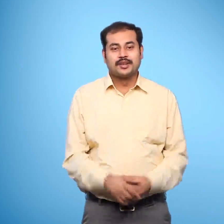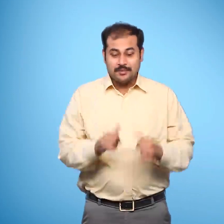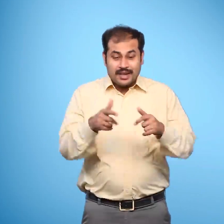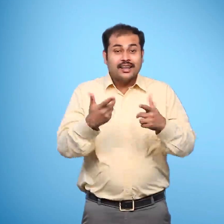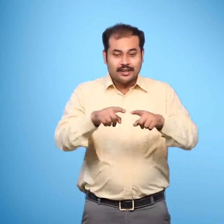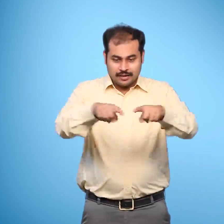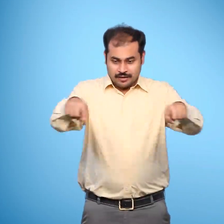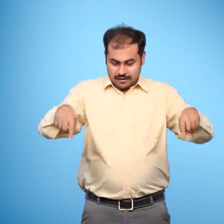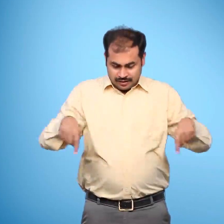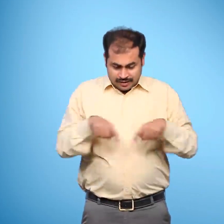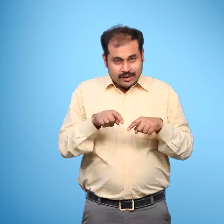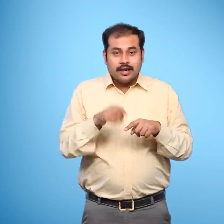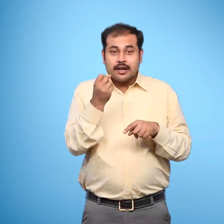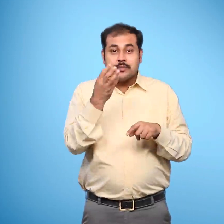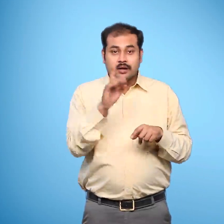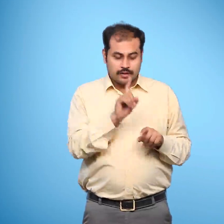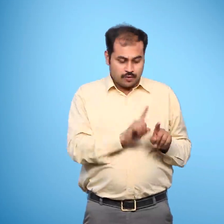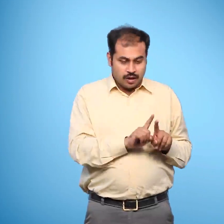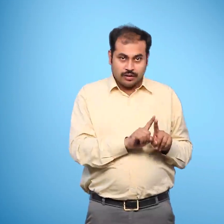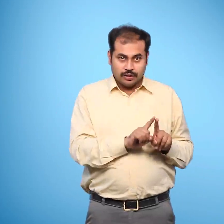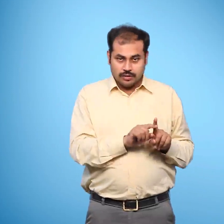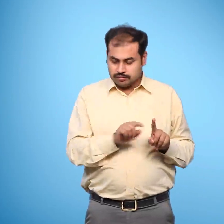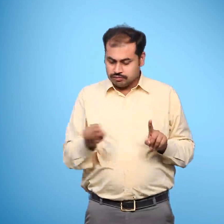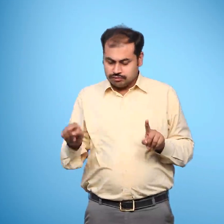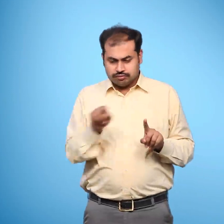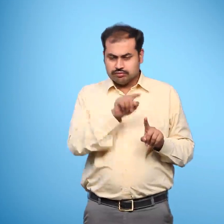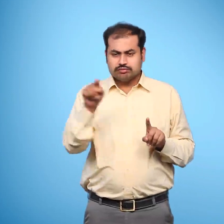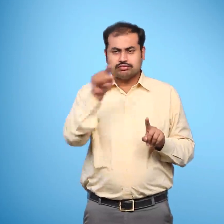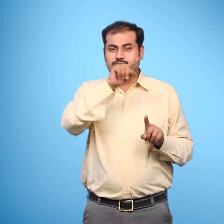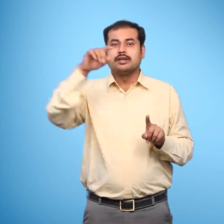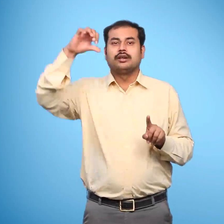The board has numbers from 1 to 99.